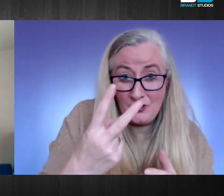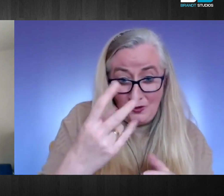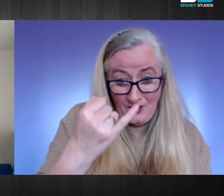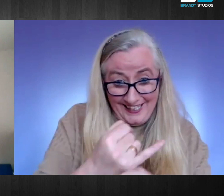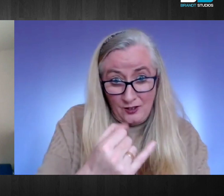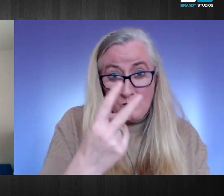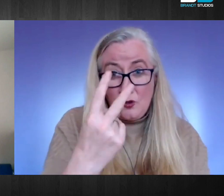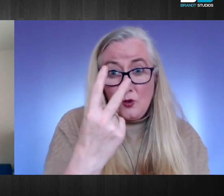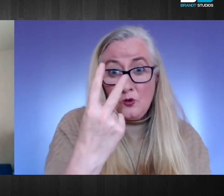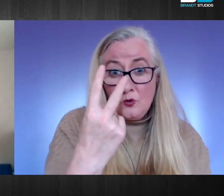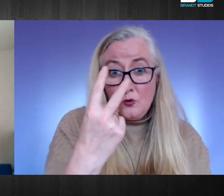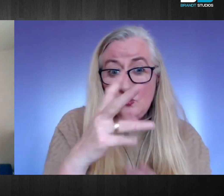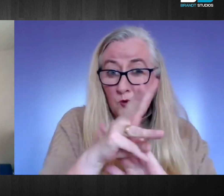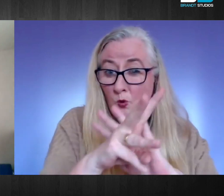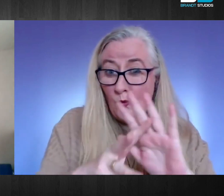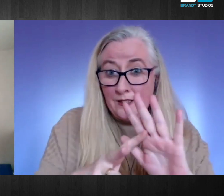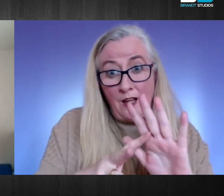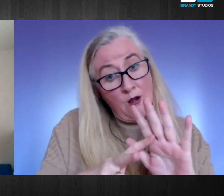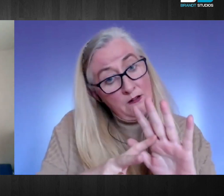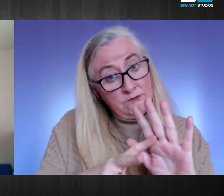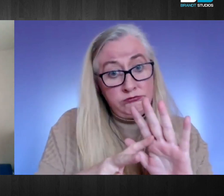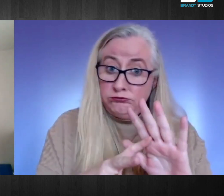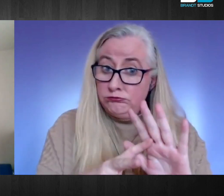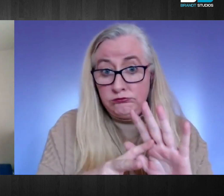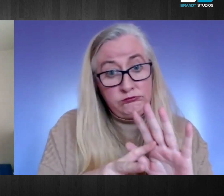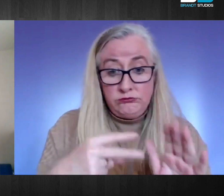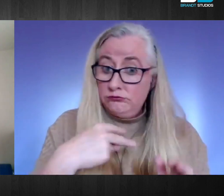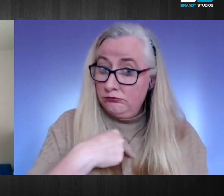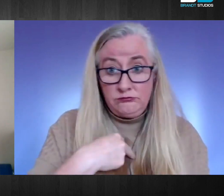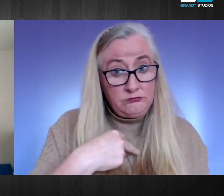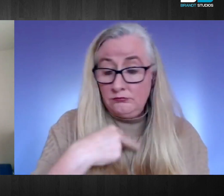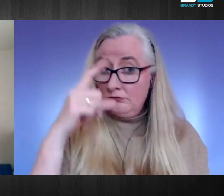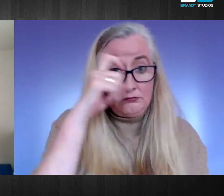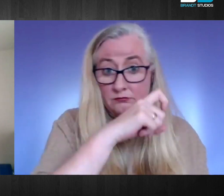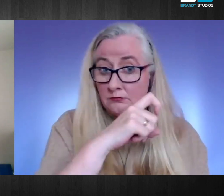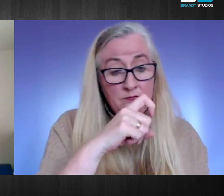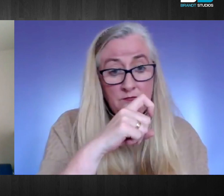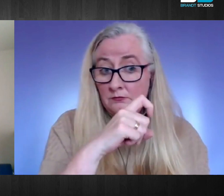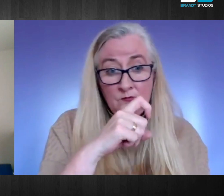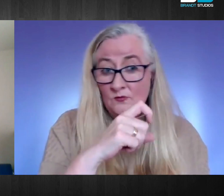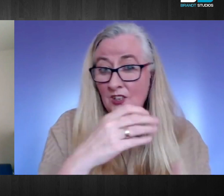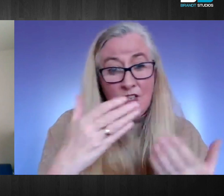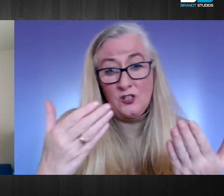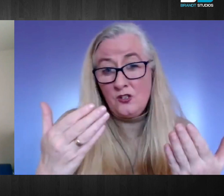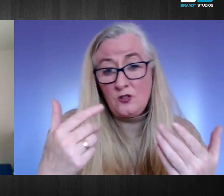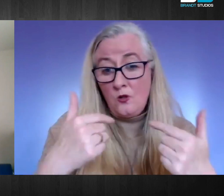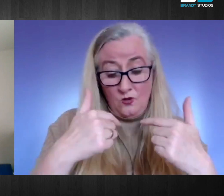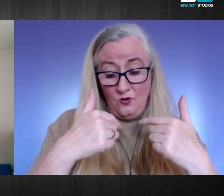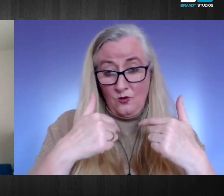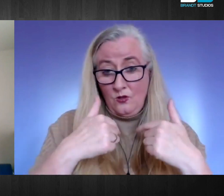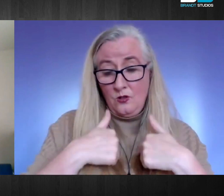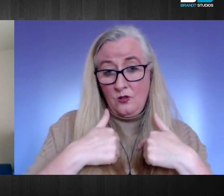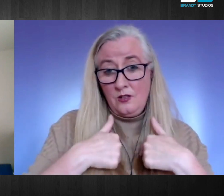is extremely difficult. And that's something that